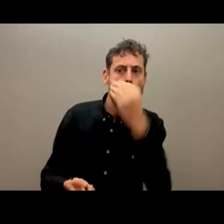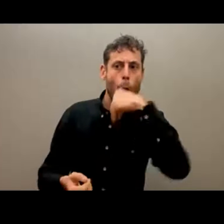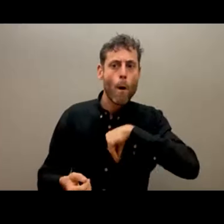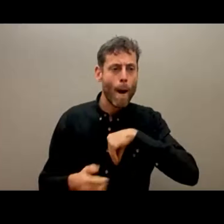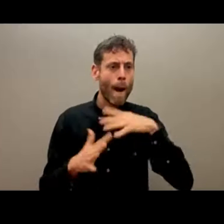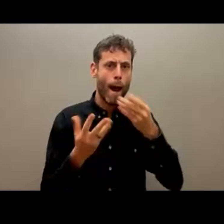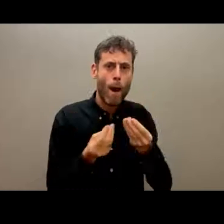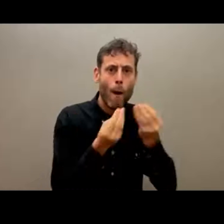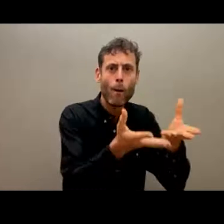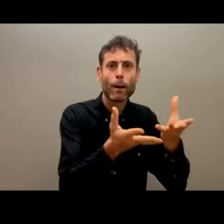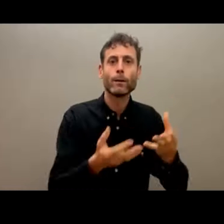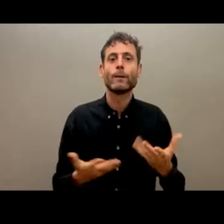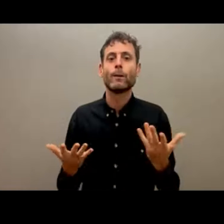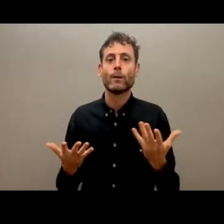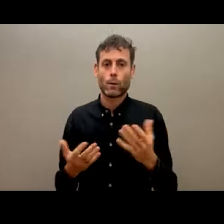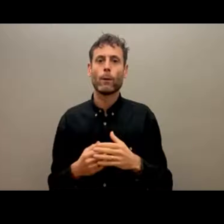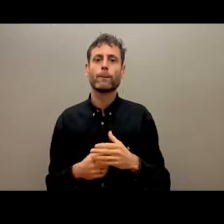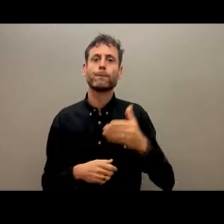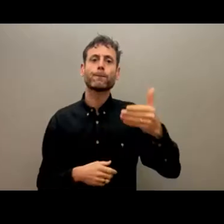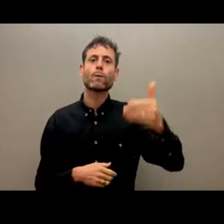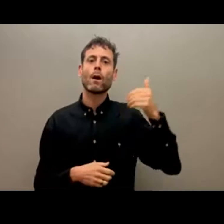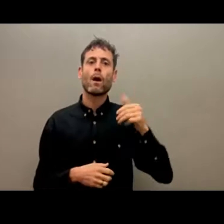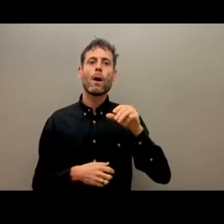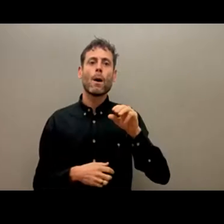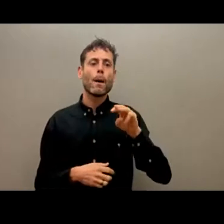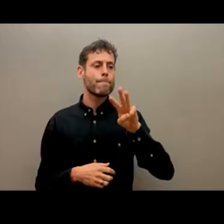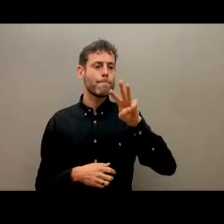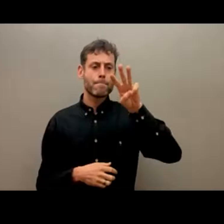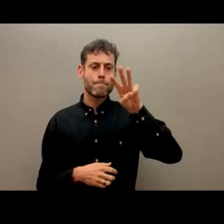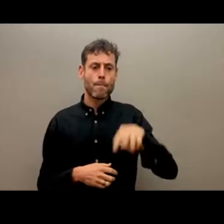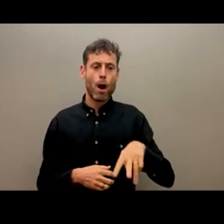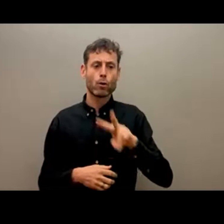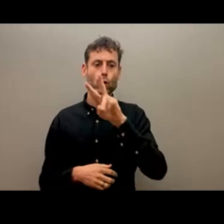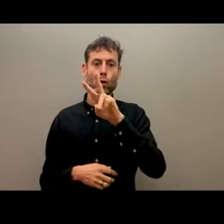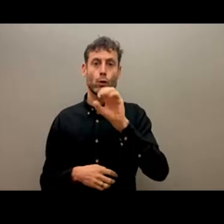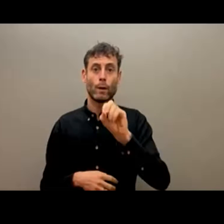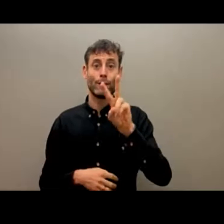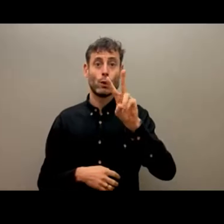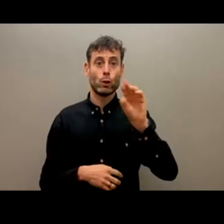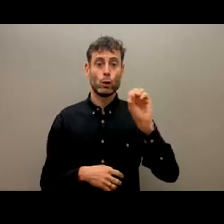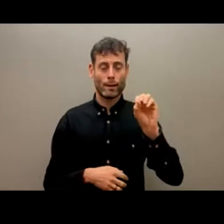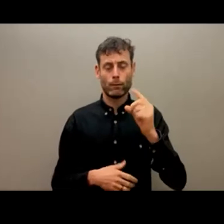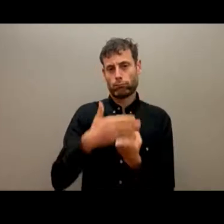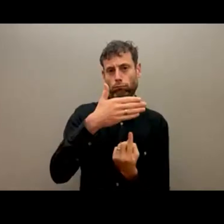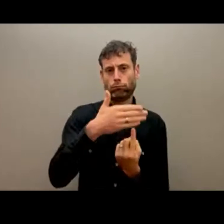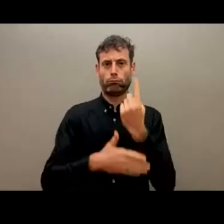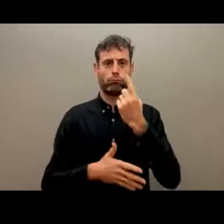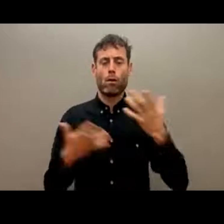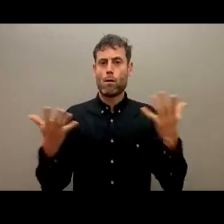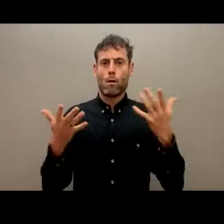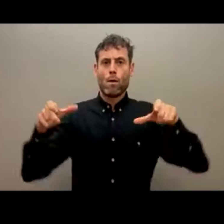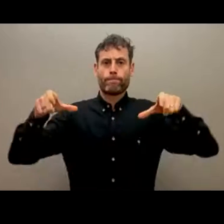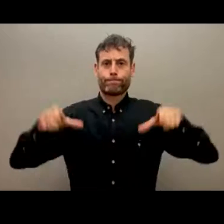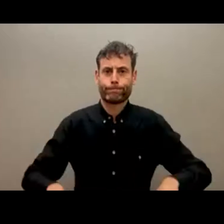down. And there was a very good dialogue within the sector here in Ireland around what